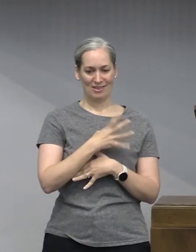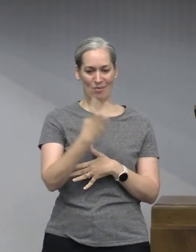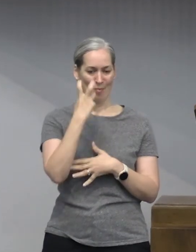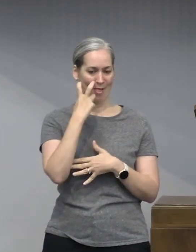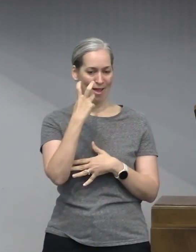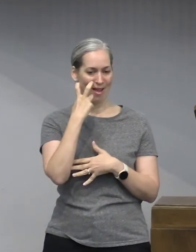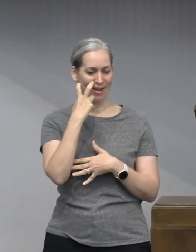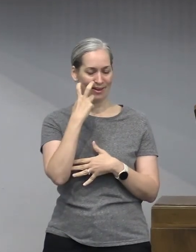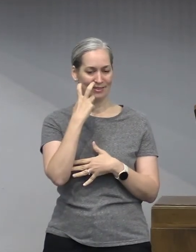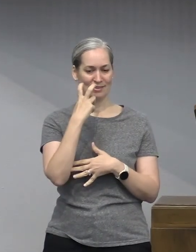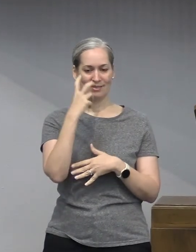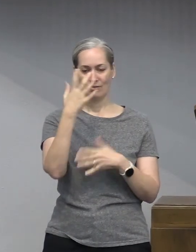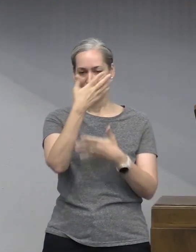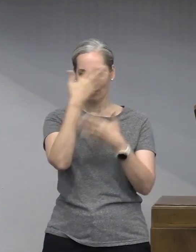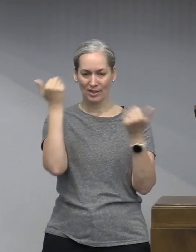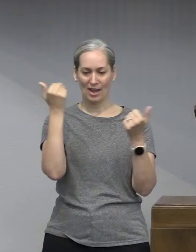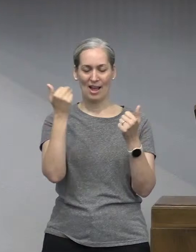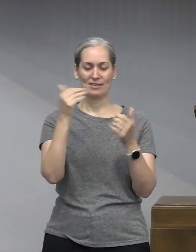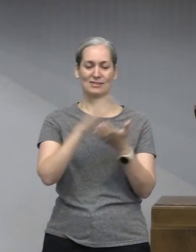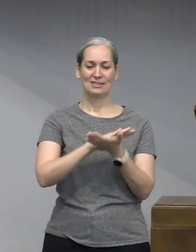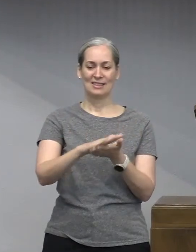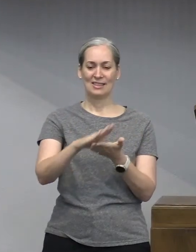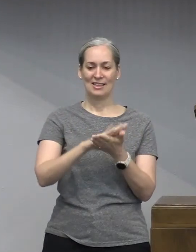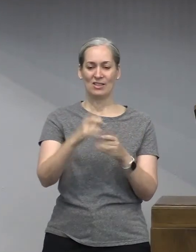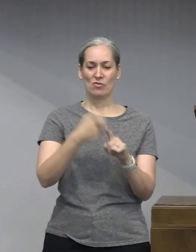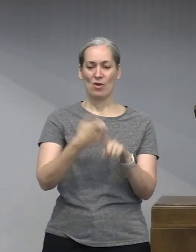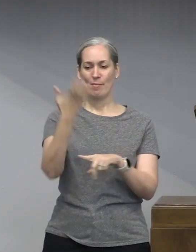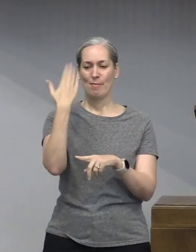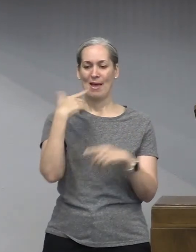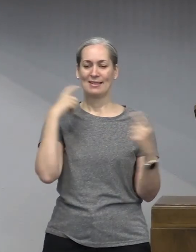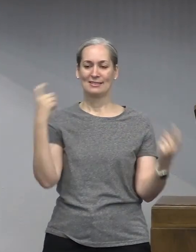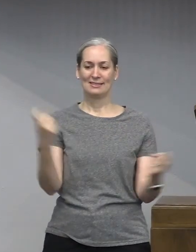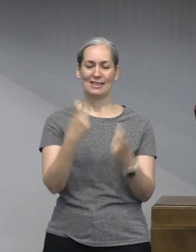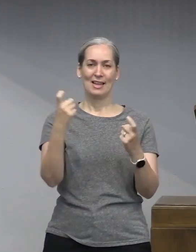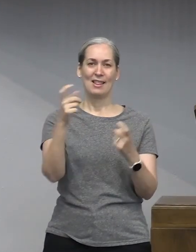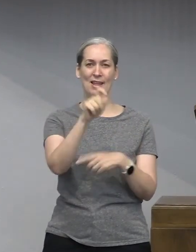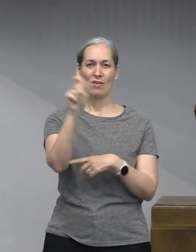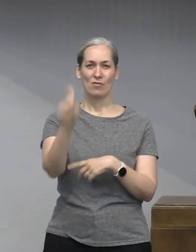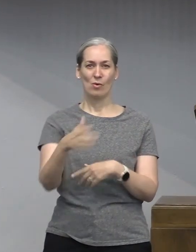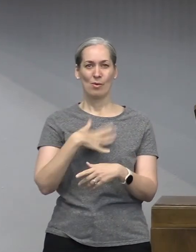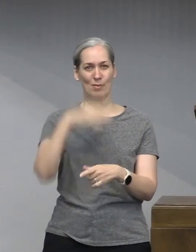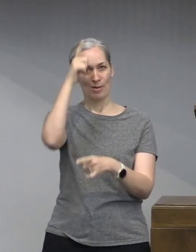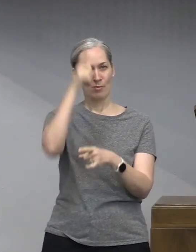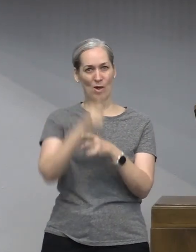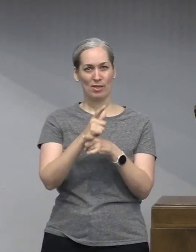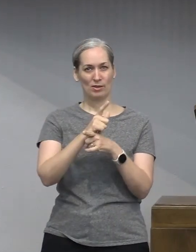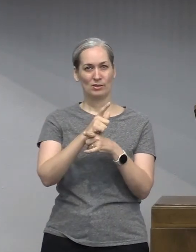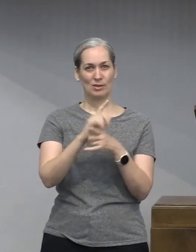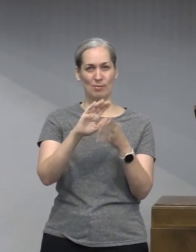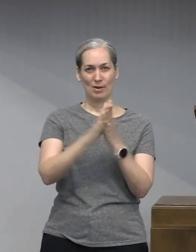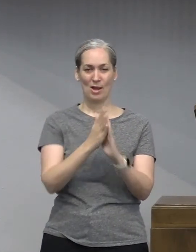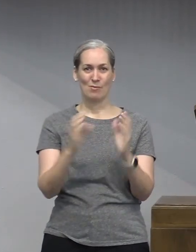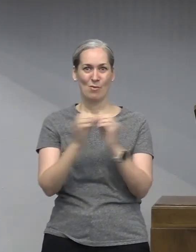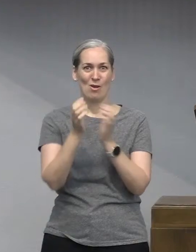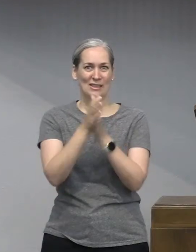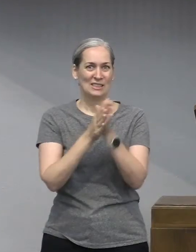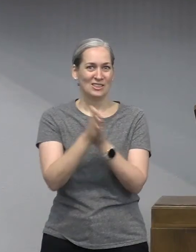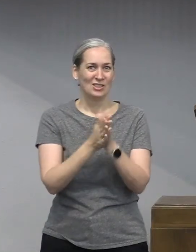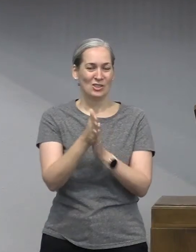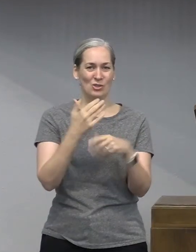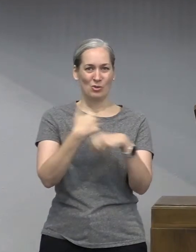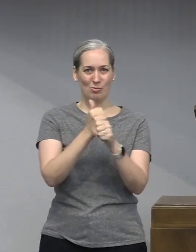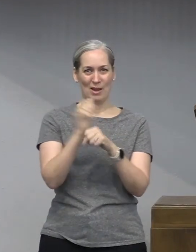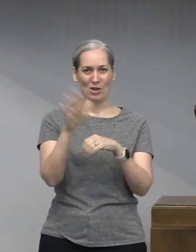blind, and has forgotten that he has been cleansed from his past sins. Therefore, my brothers, be all the more eager to make your